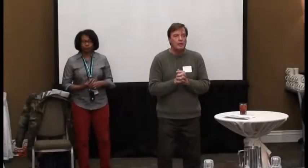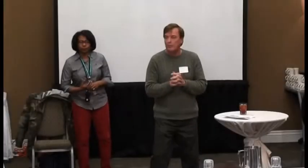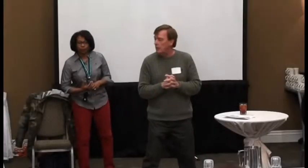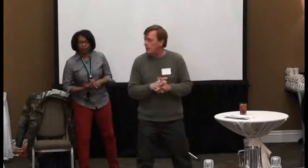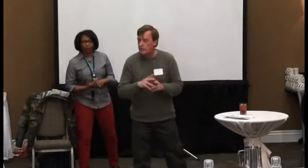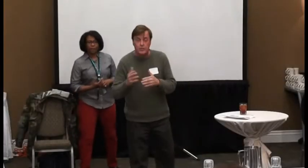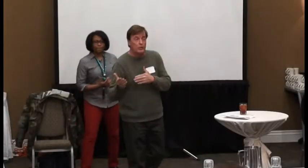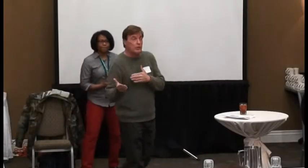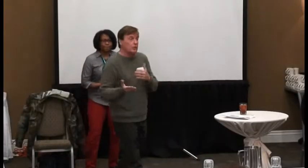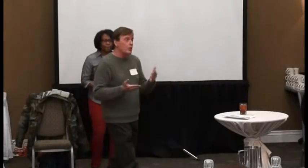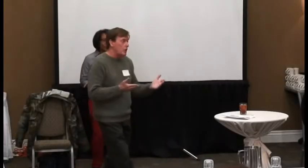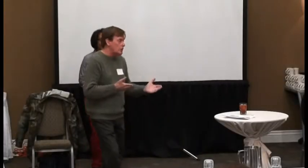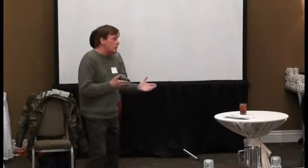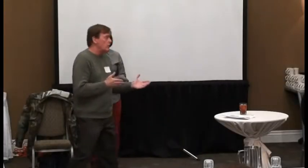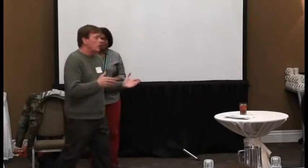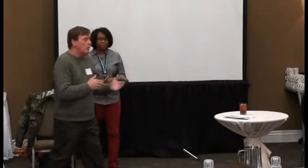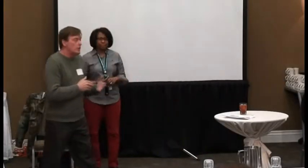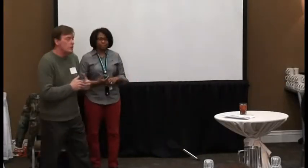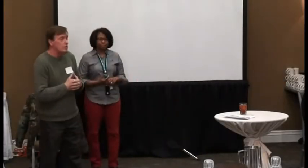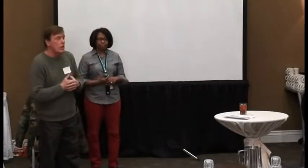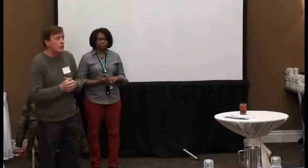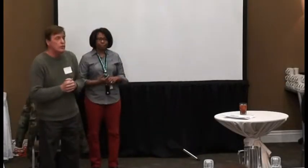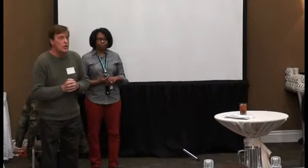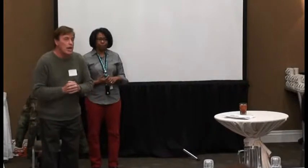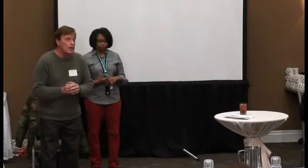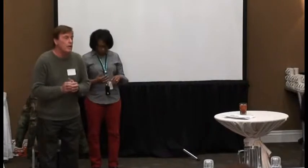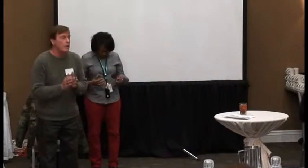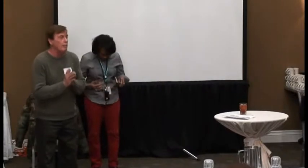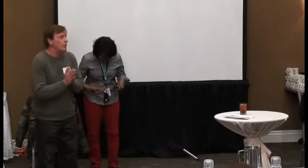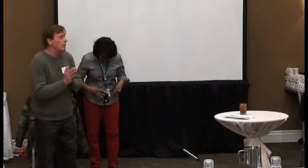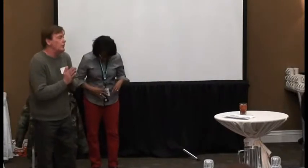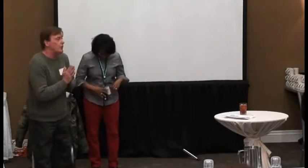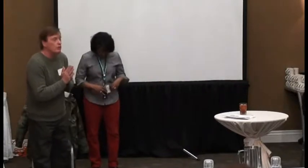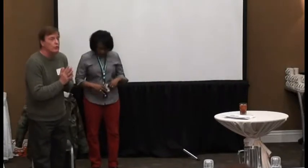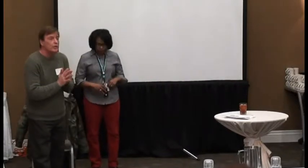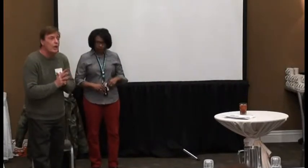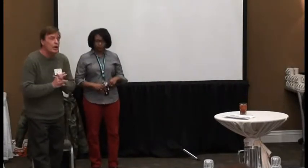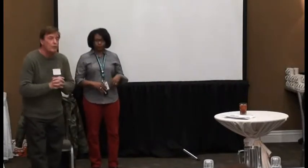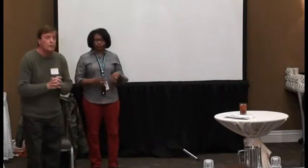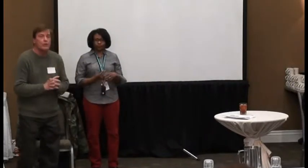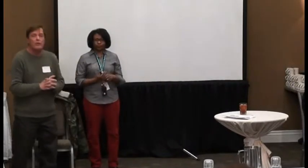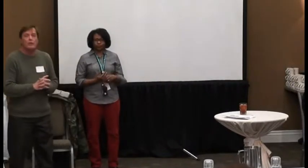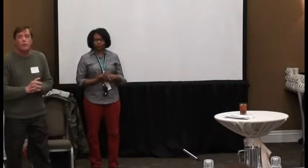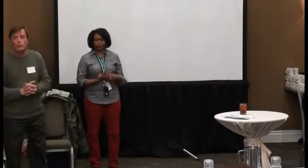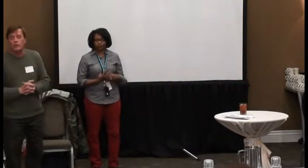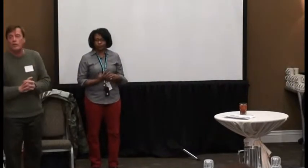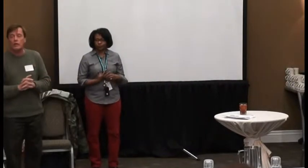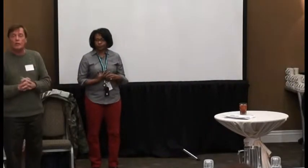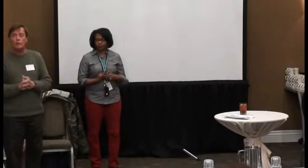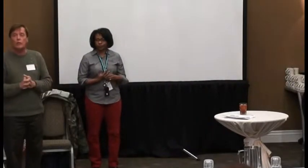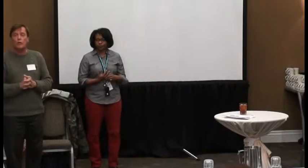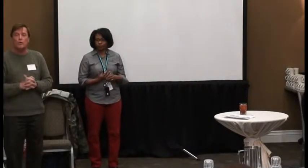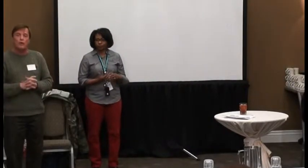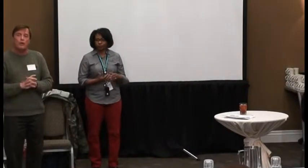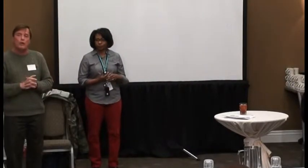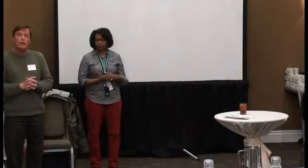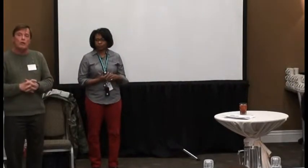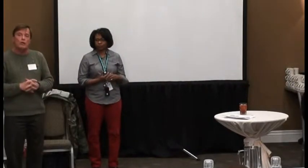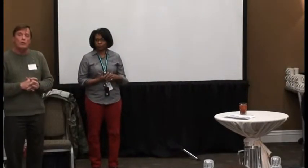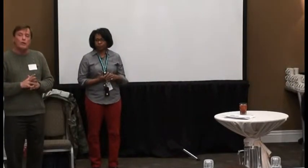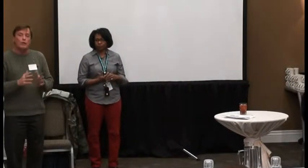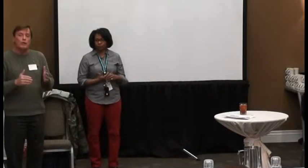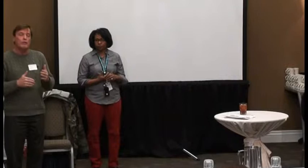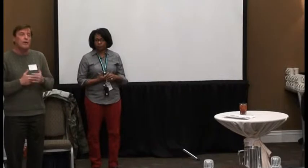All right, everybody, let me start the introduction. This is Dr. Jackie. I've met her several times. Fortunate enough to work with